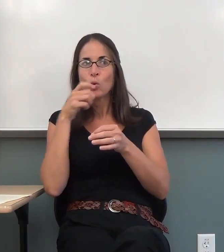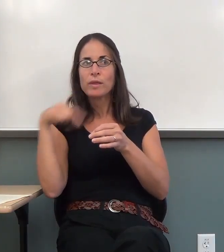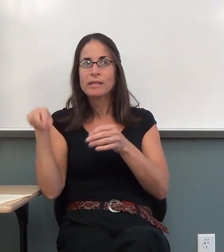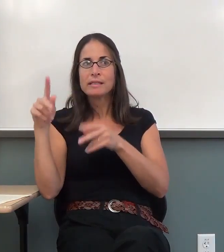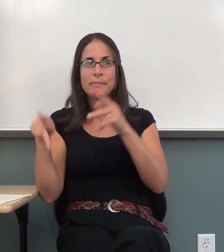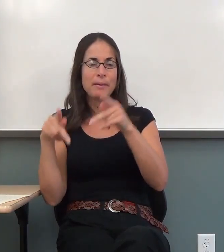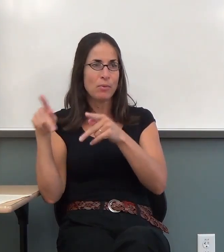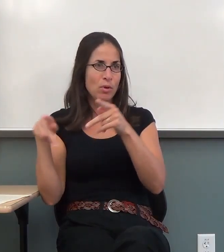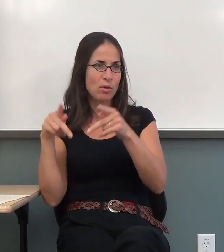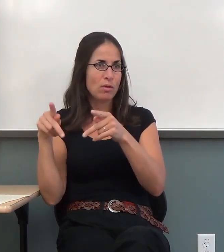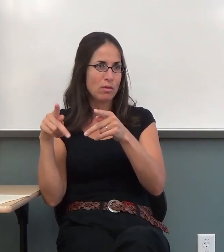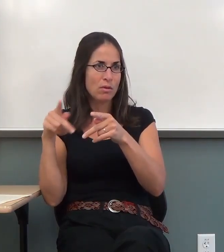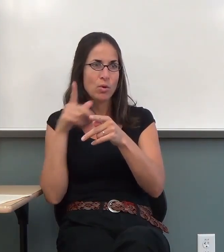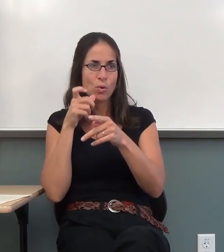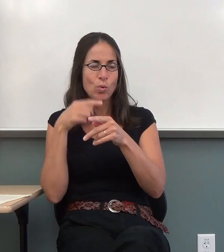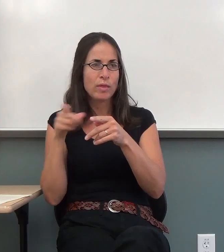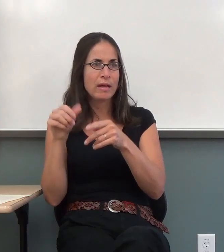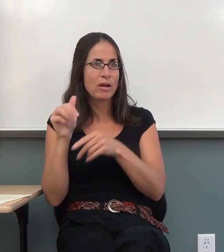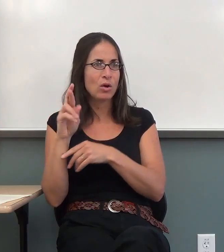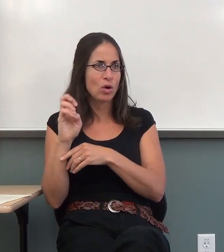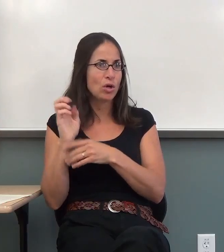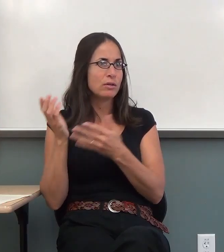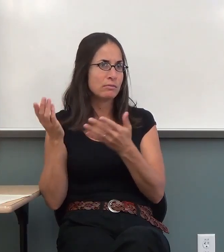vendors are, right? They are the